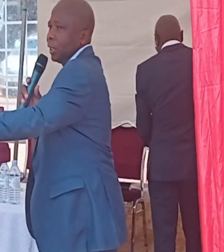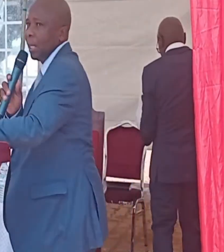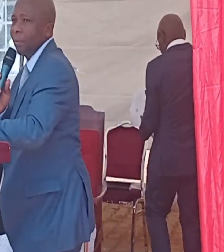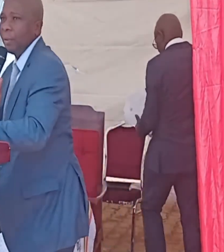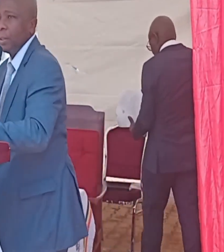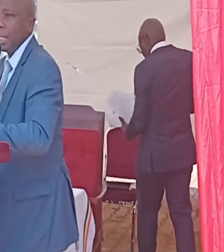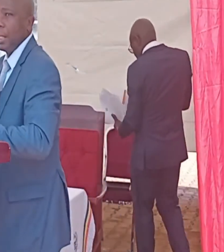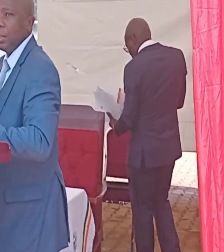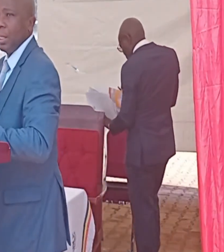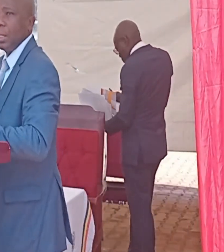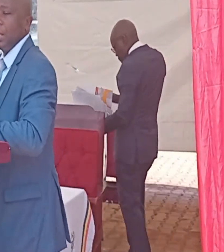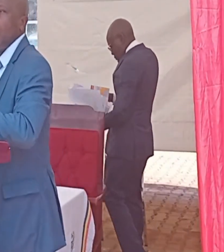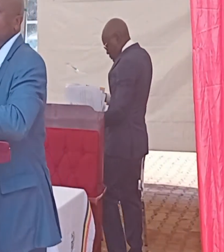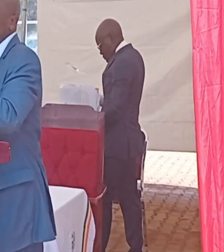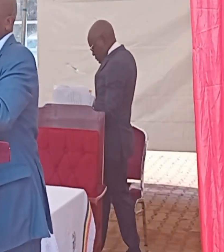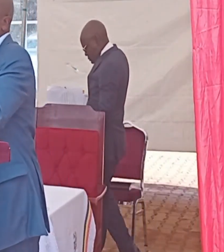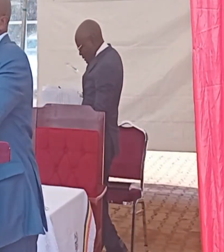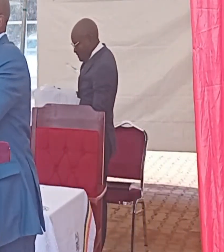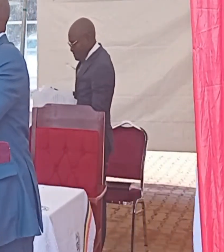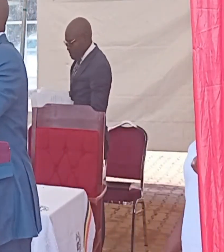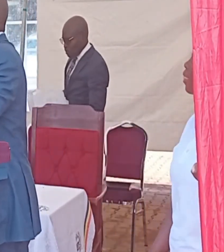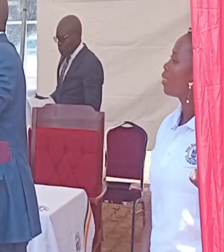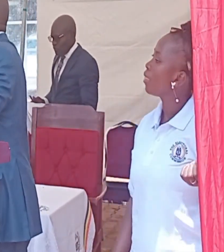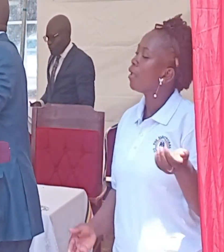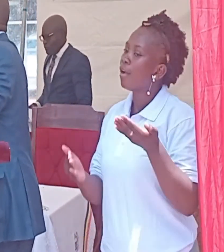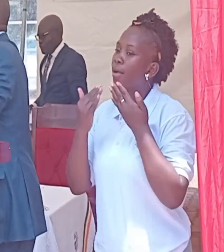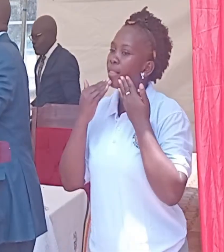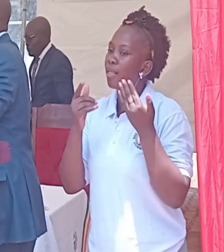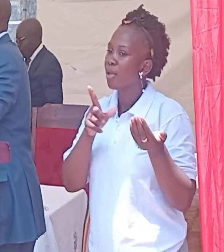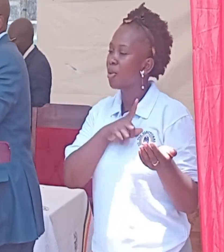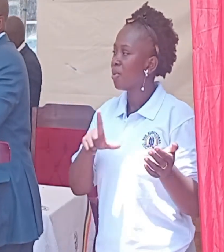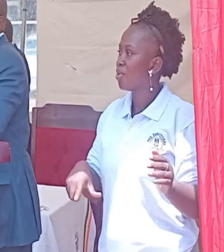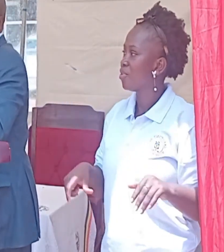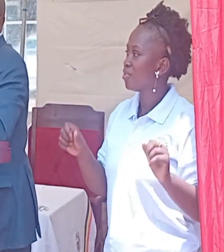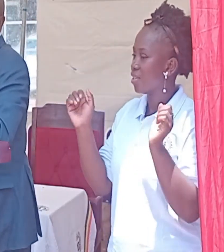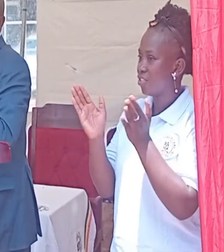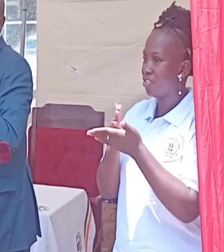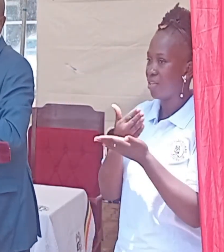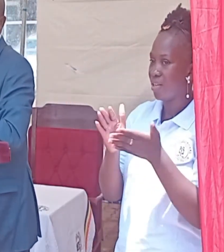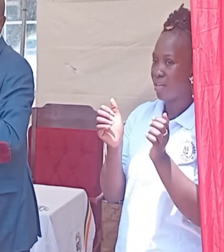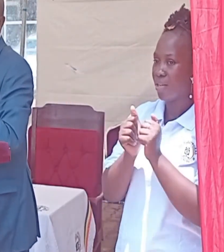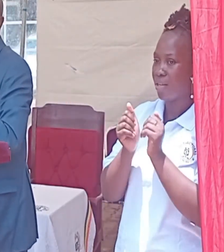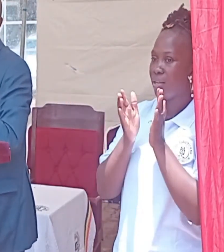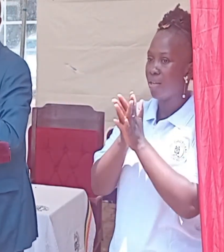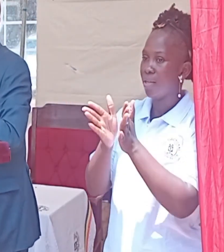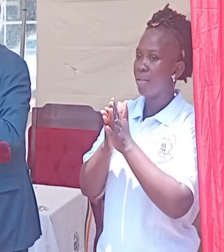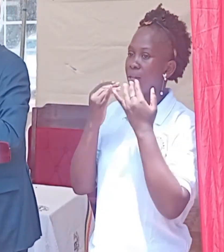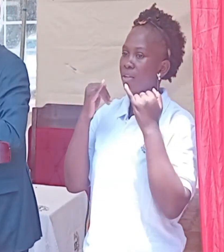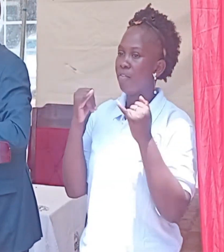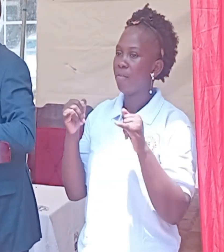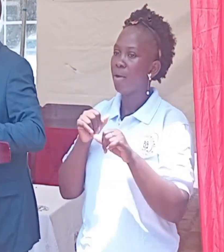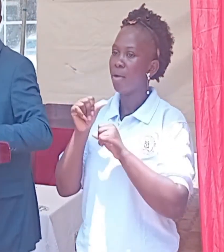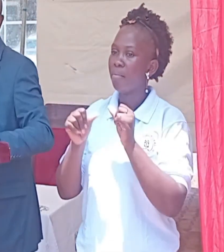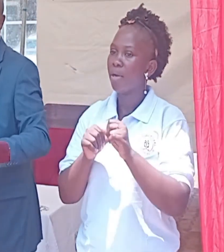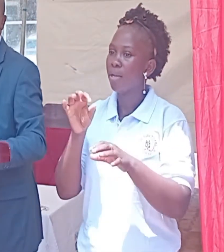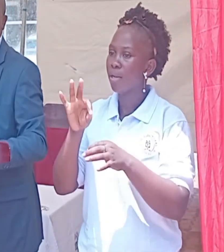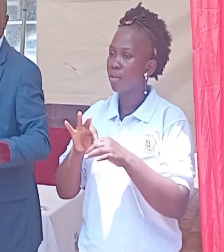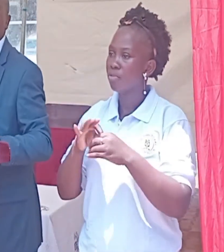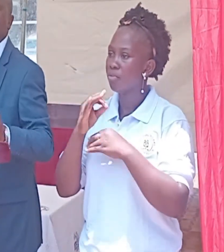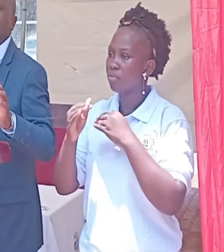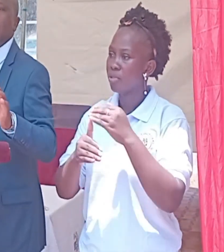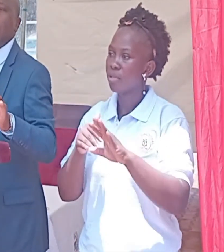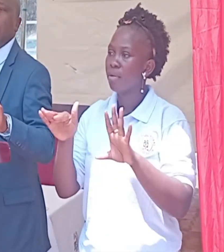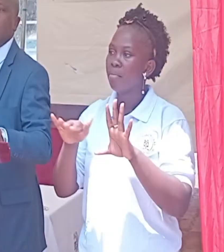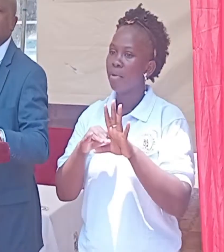Thank you, Lord Chair, for that address and for sharing with us those details relating to the electoral process. Dear members of the